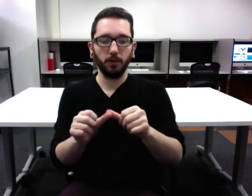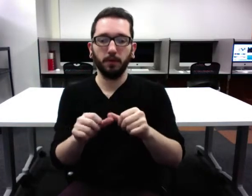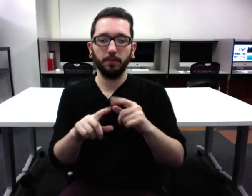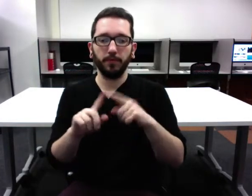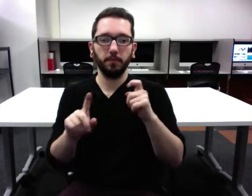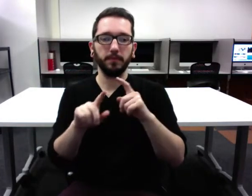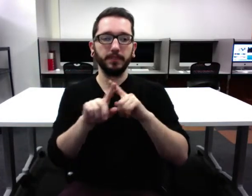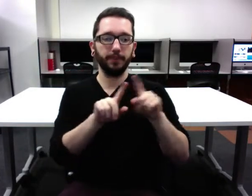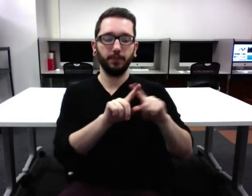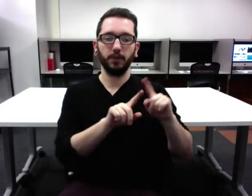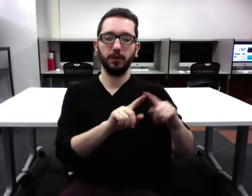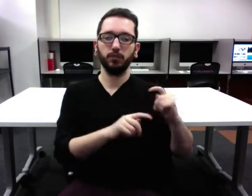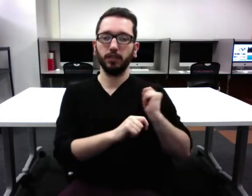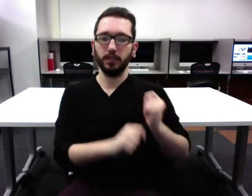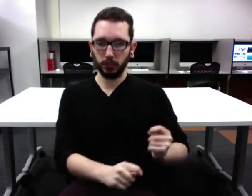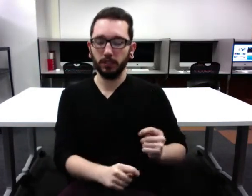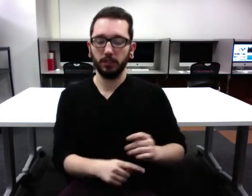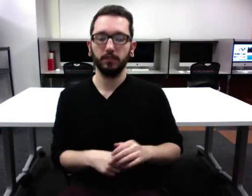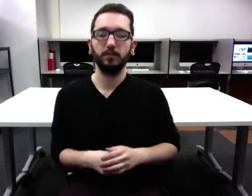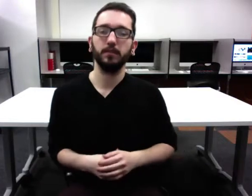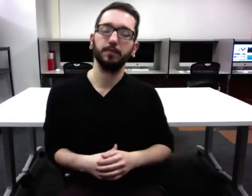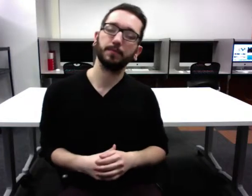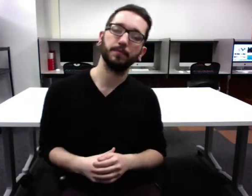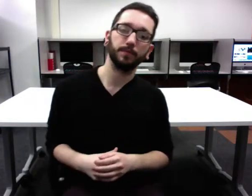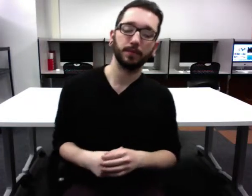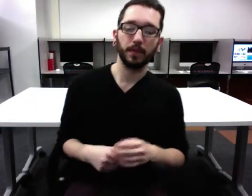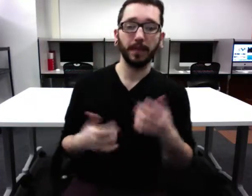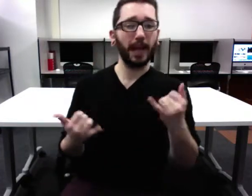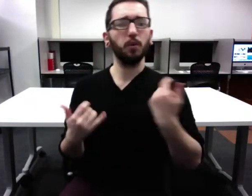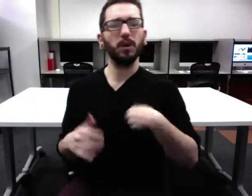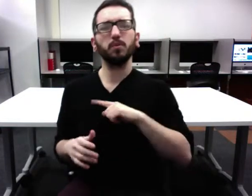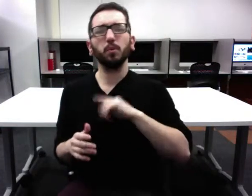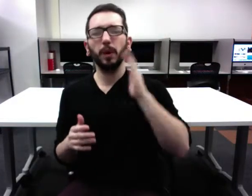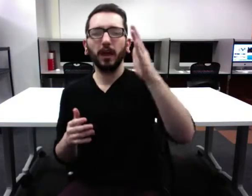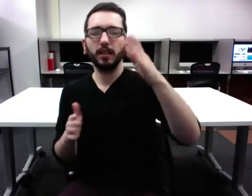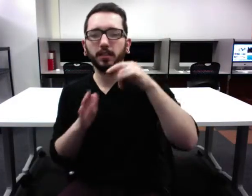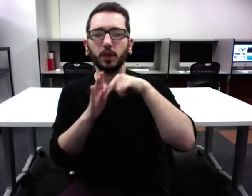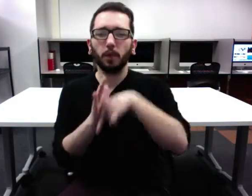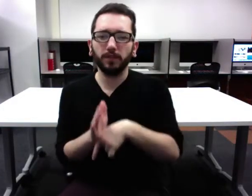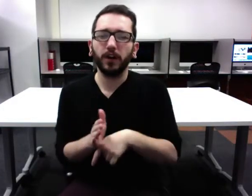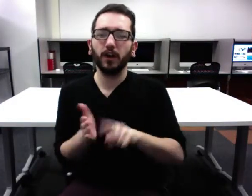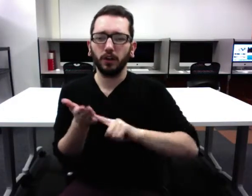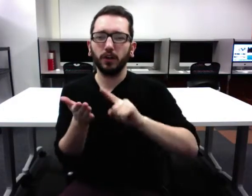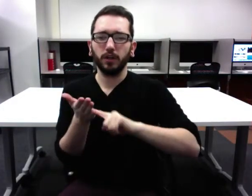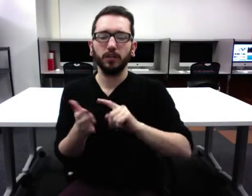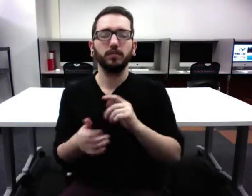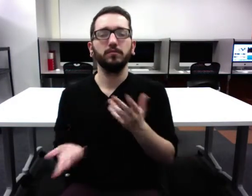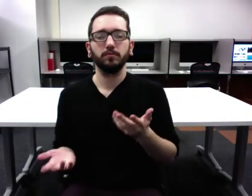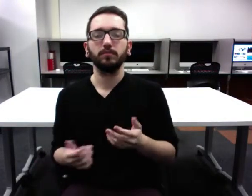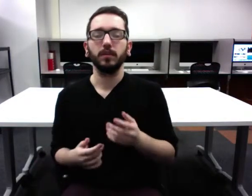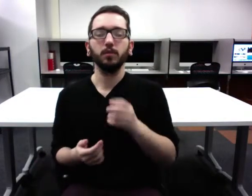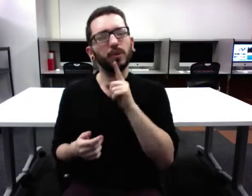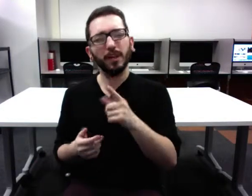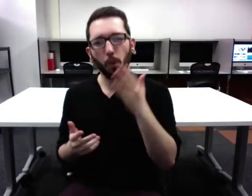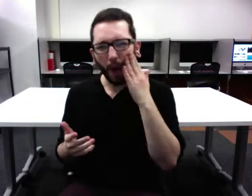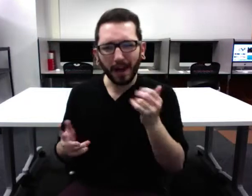the tradition that we have. And we'll go into more of this. And why are people interested? What's drawn people to